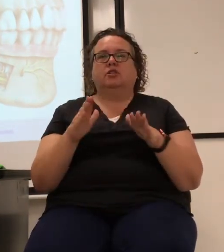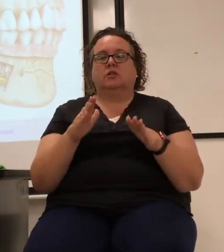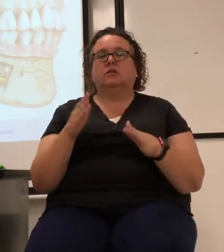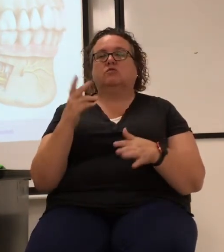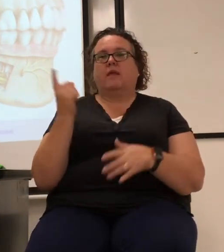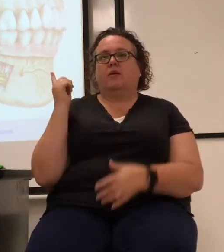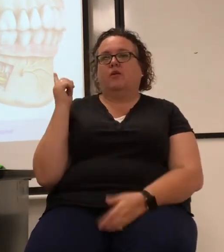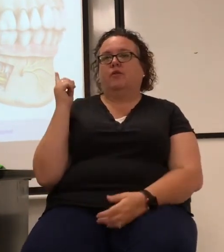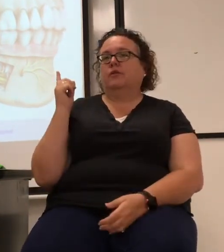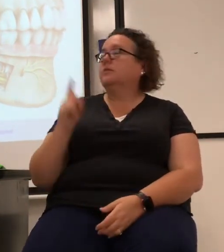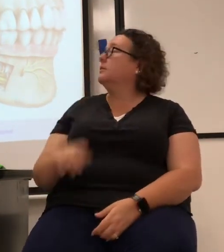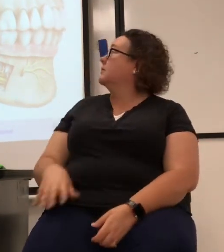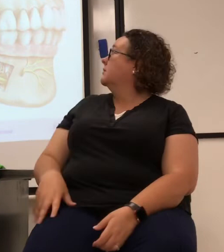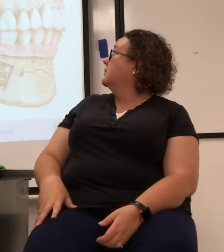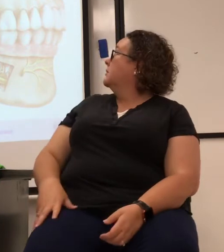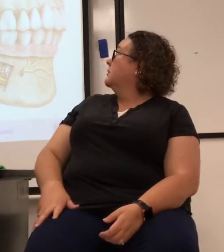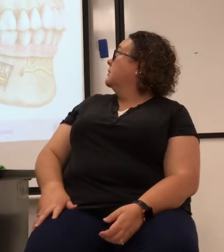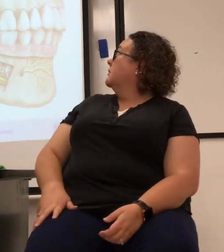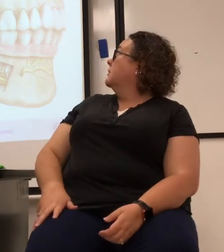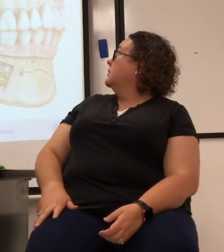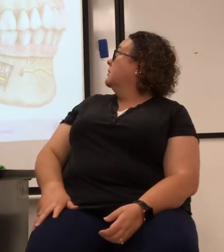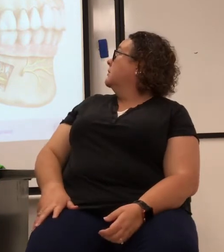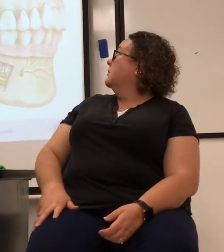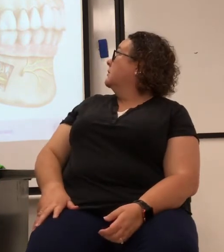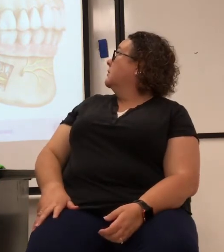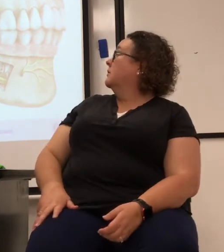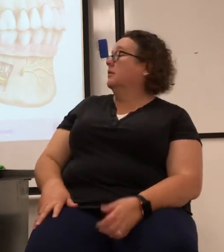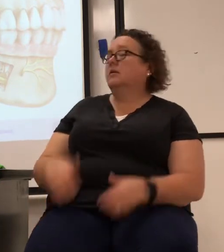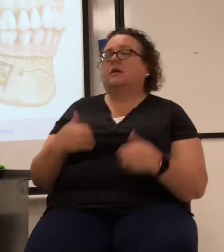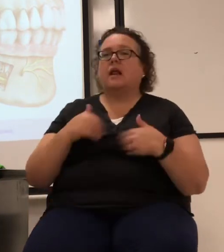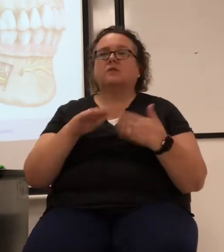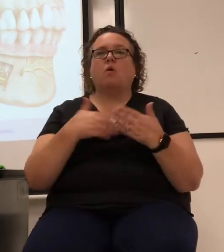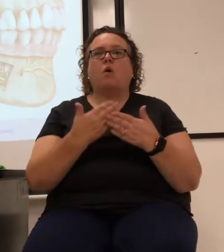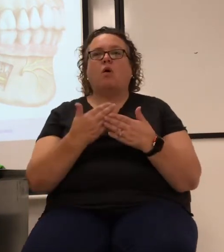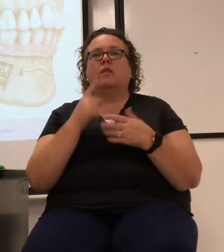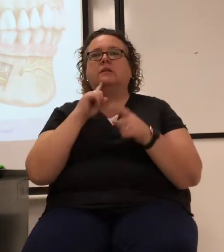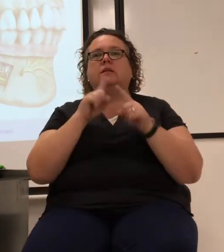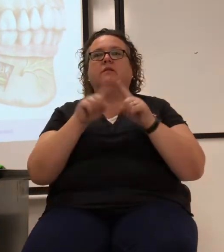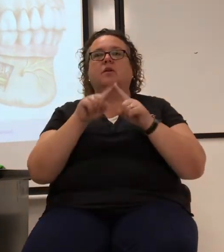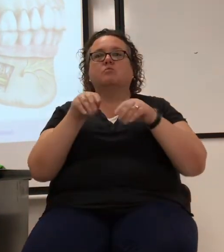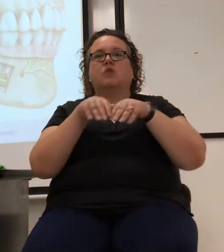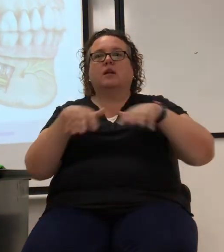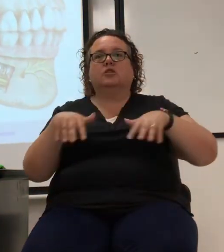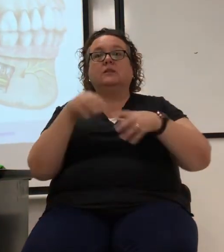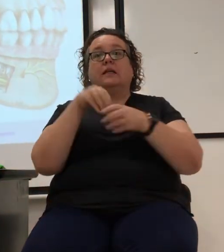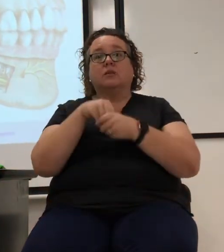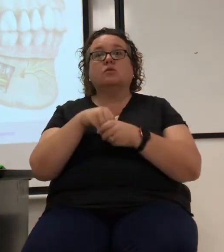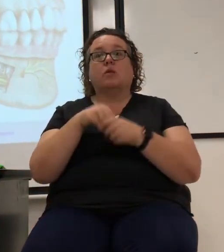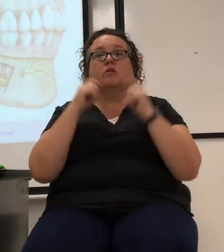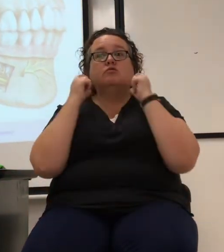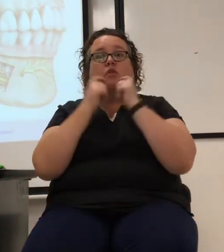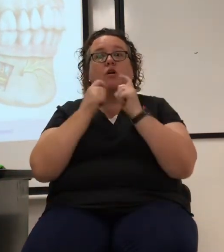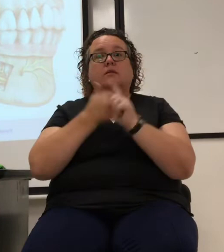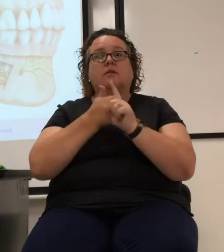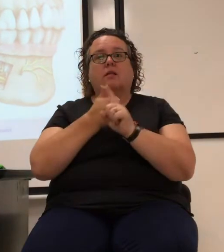Right here. So it has all these branches to different things. It's even going to go in the jaw